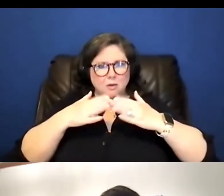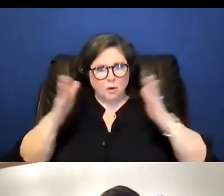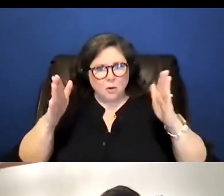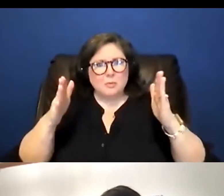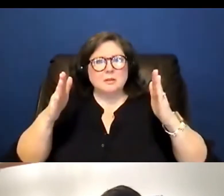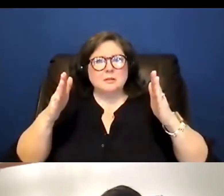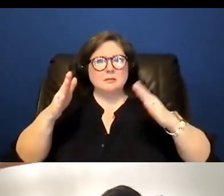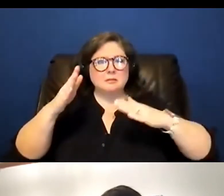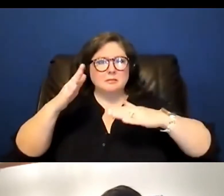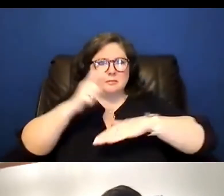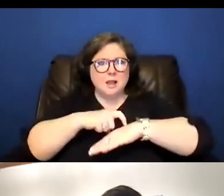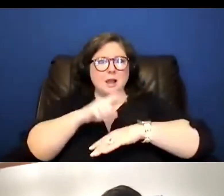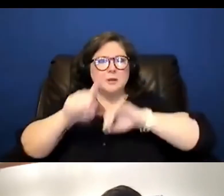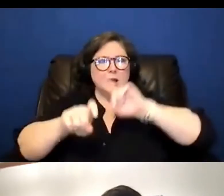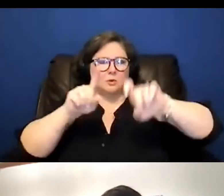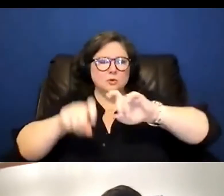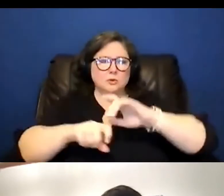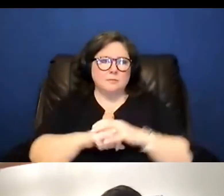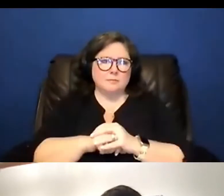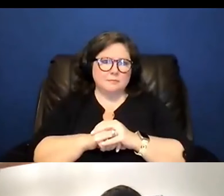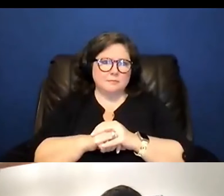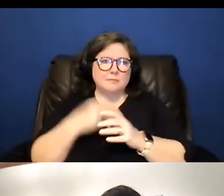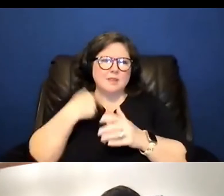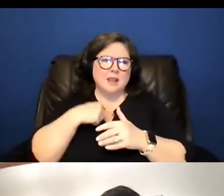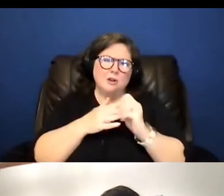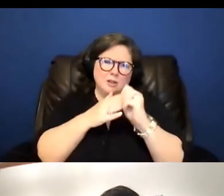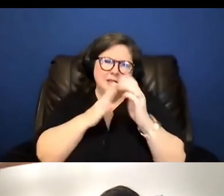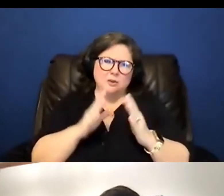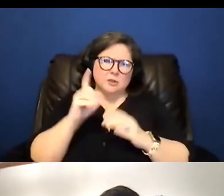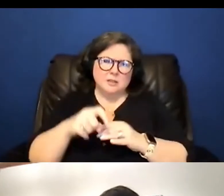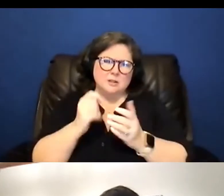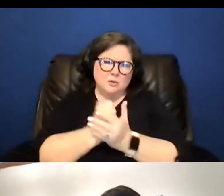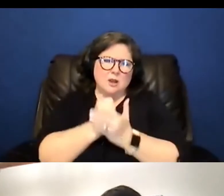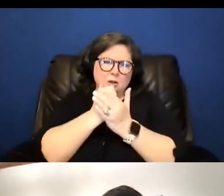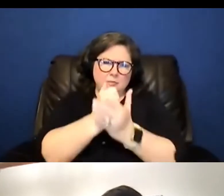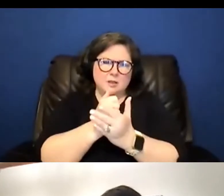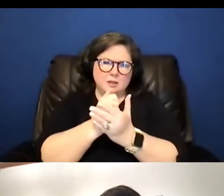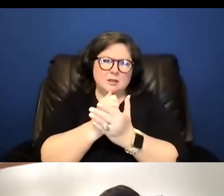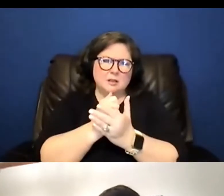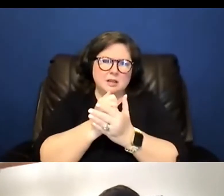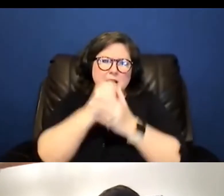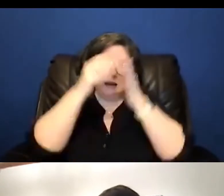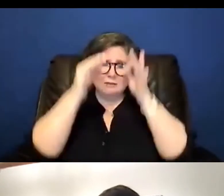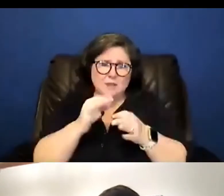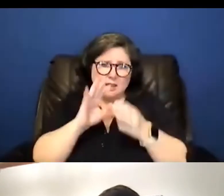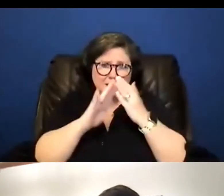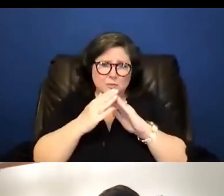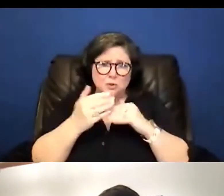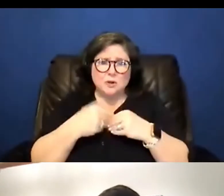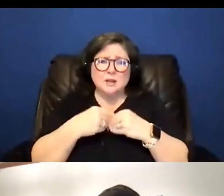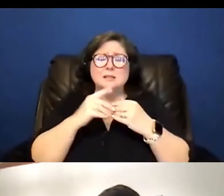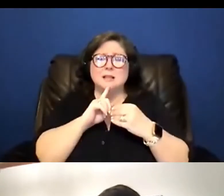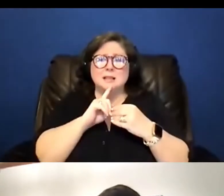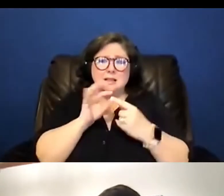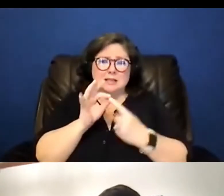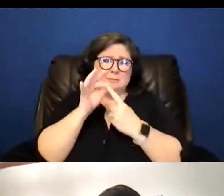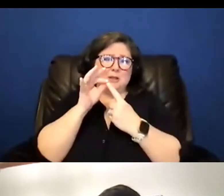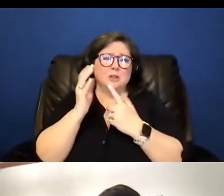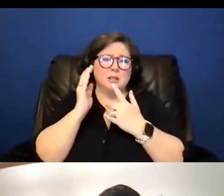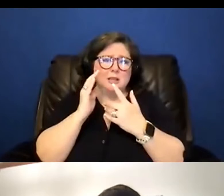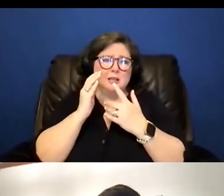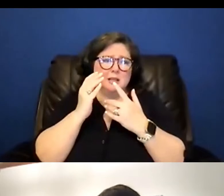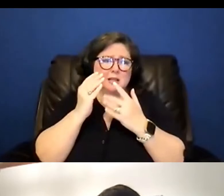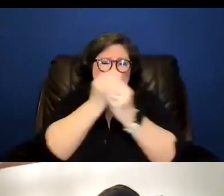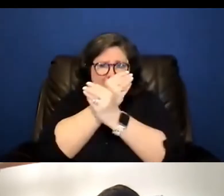that's what we're going to take. And our leaders need to help, especially in faith communities, speak out and encourage people